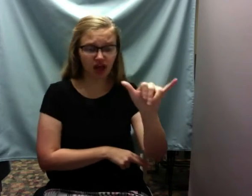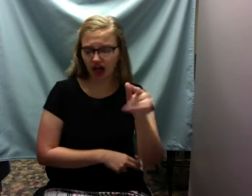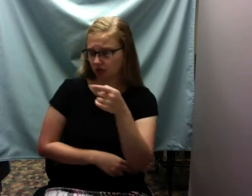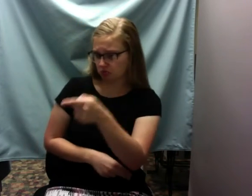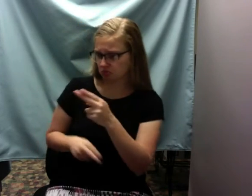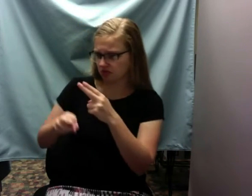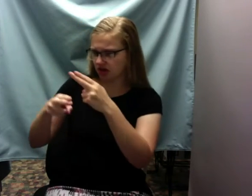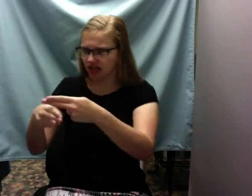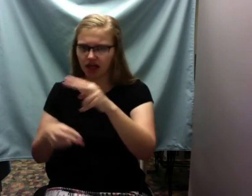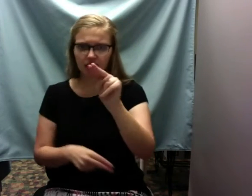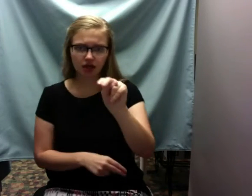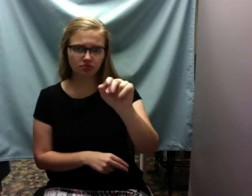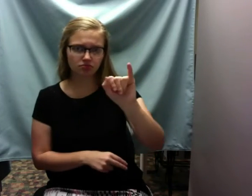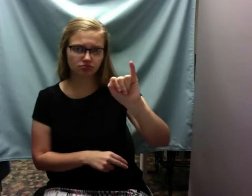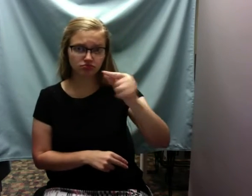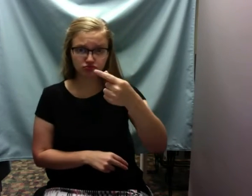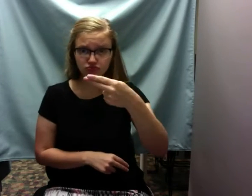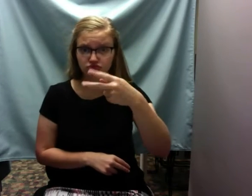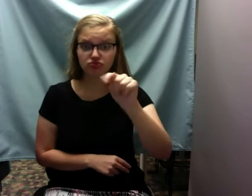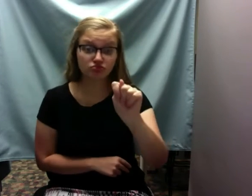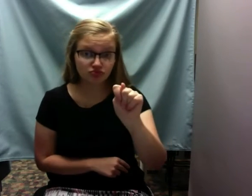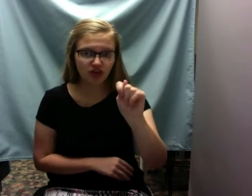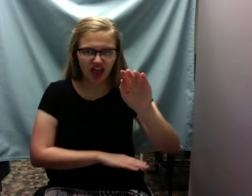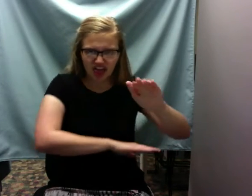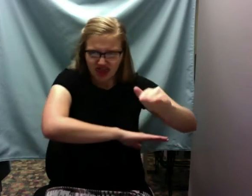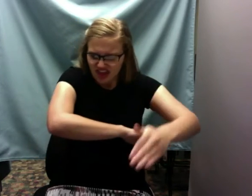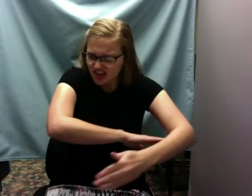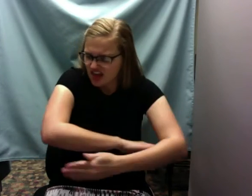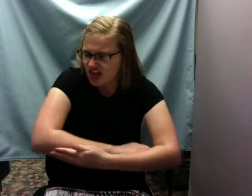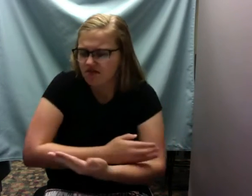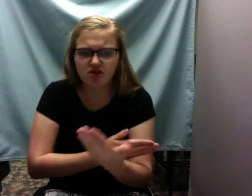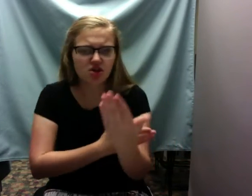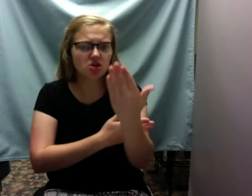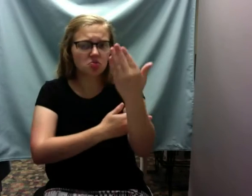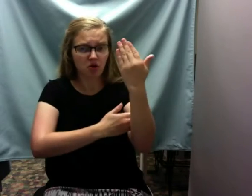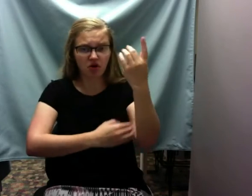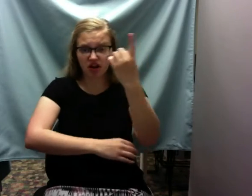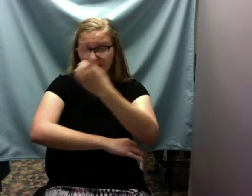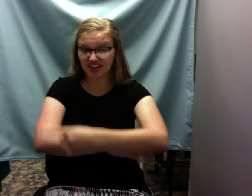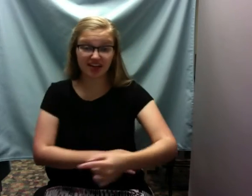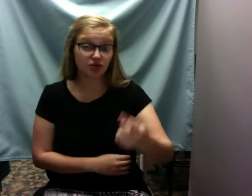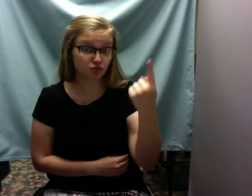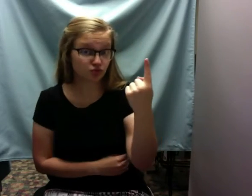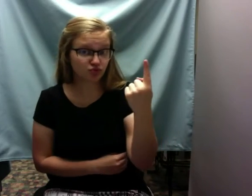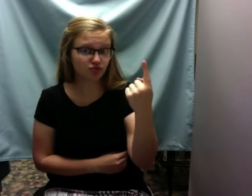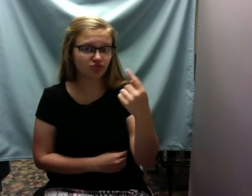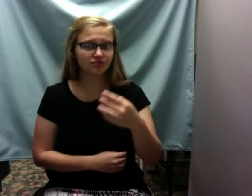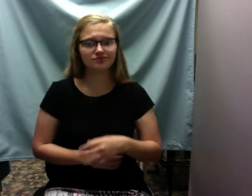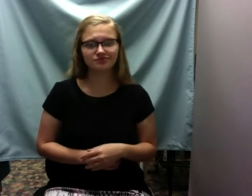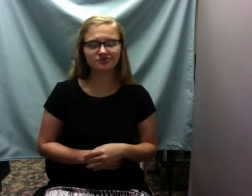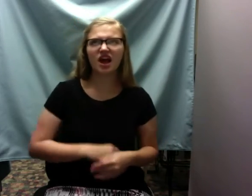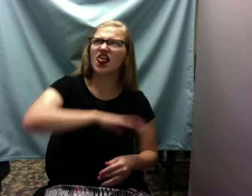and the darkness he called night. And the evening and the morning were the first day. And God said, "Let there be